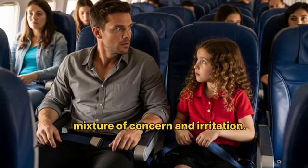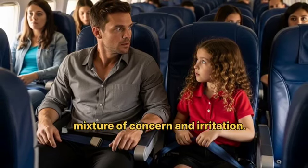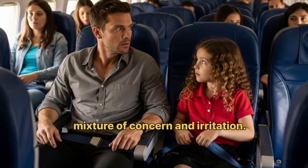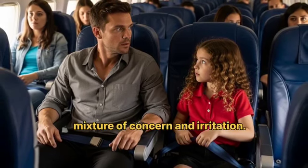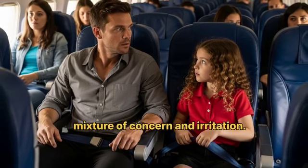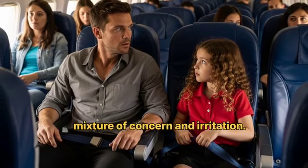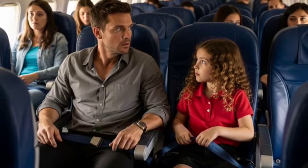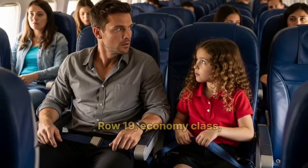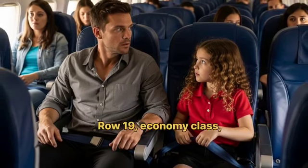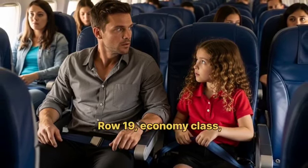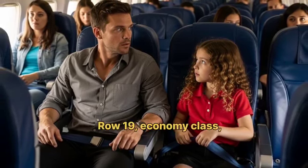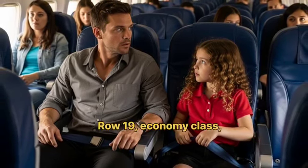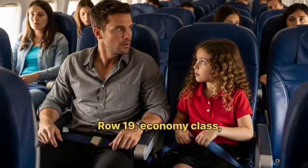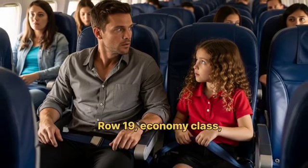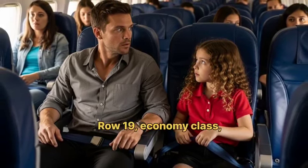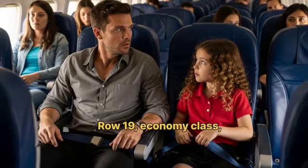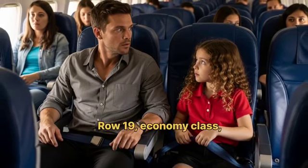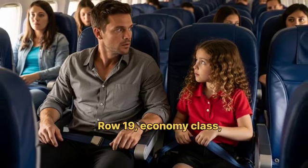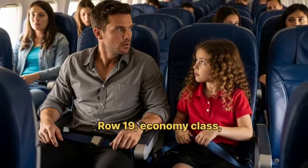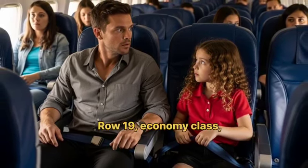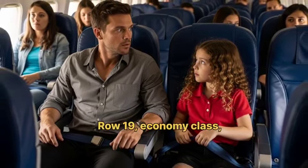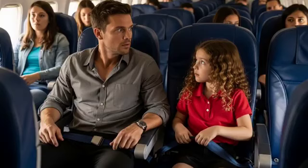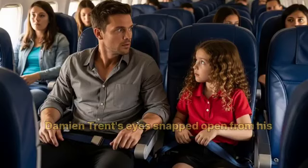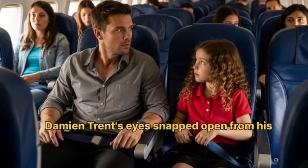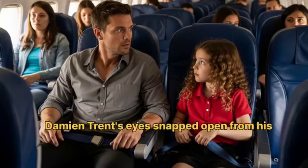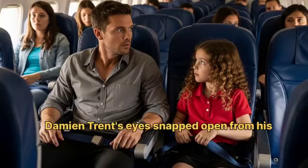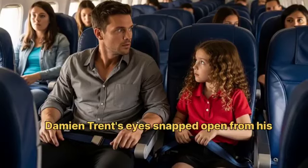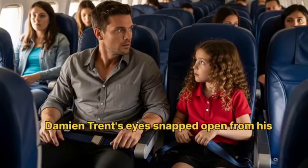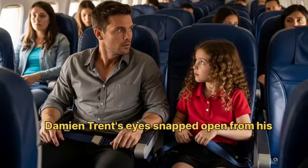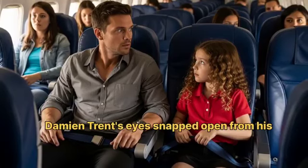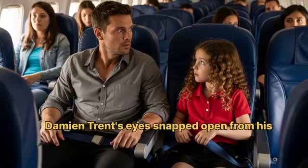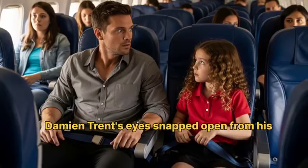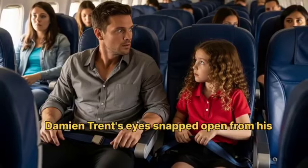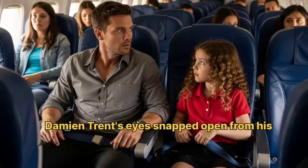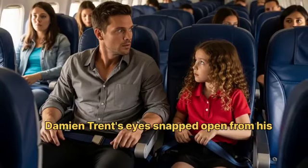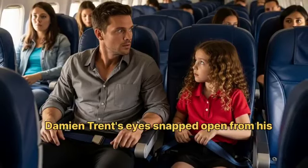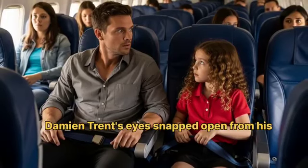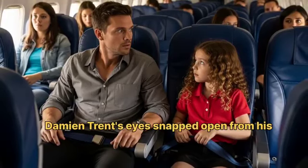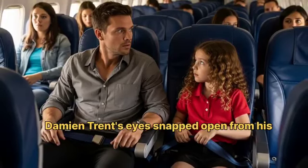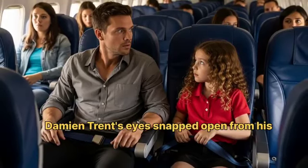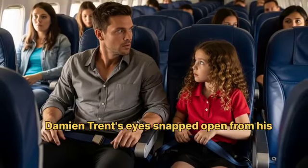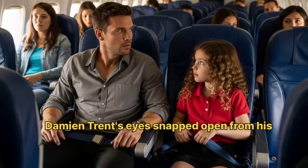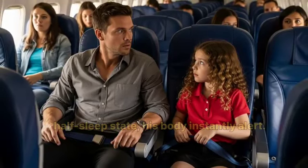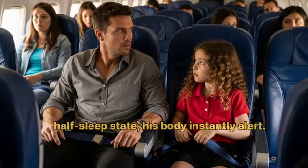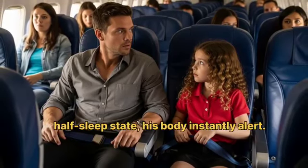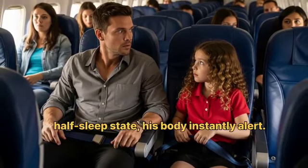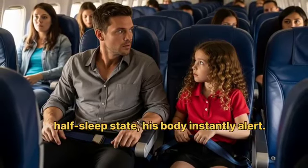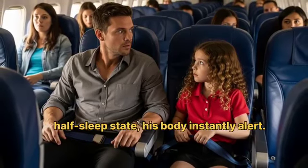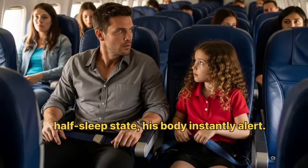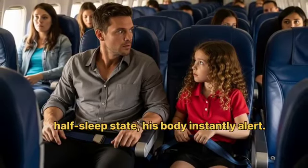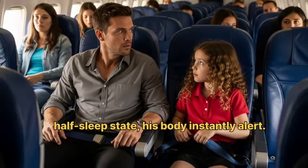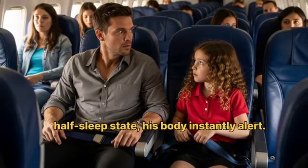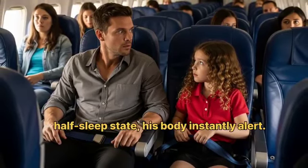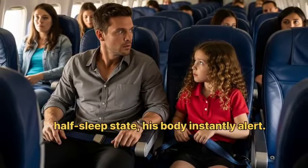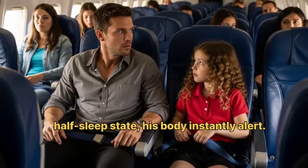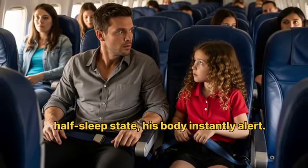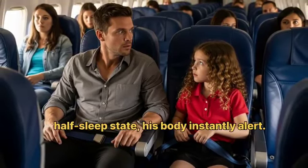irritation. Row 19, economy class, Damien Trent's eyes snapped open from his half-sleep state, his body instantly